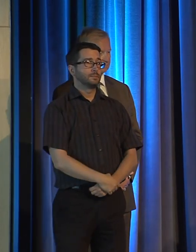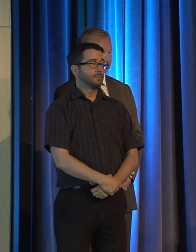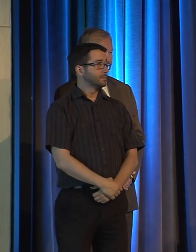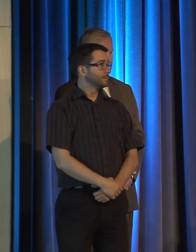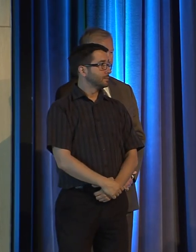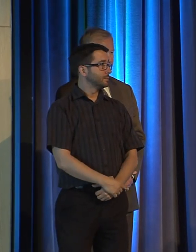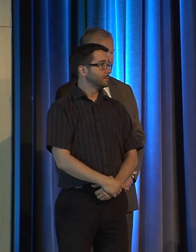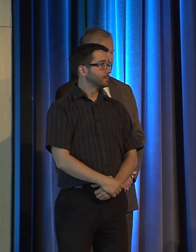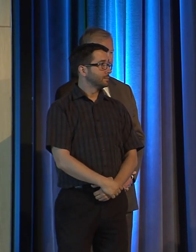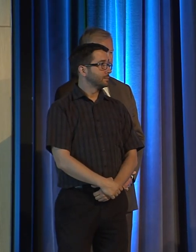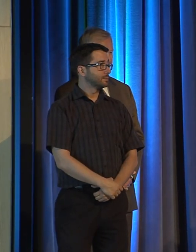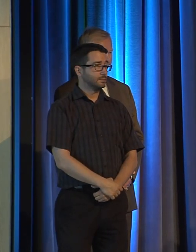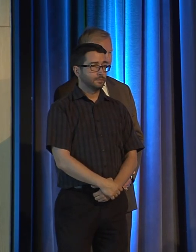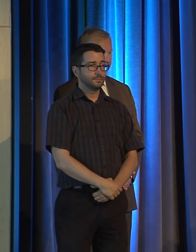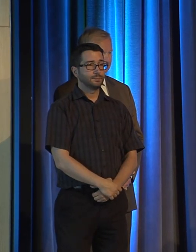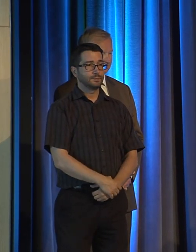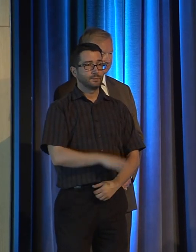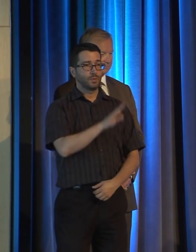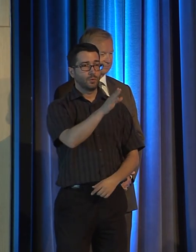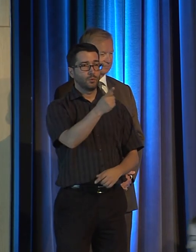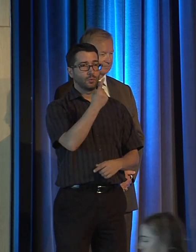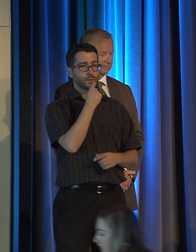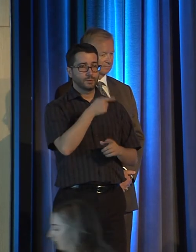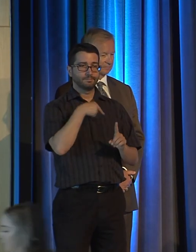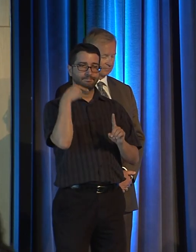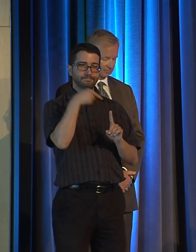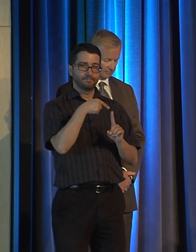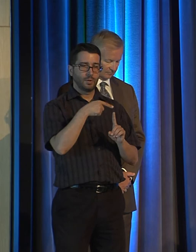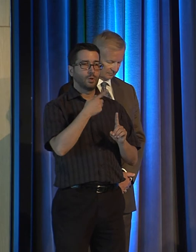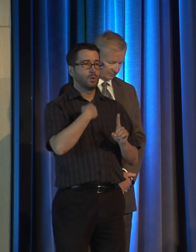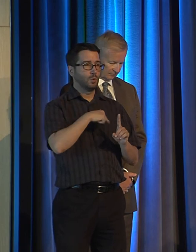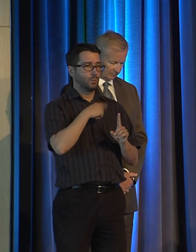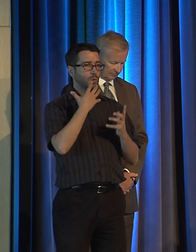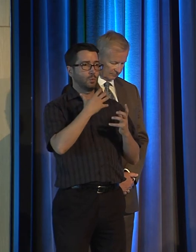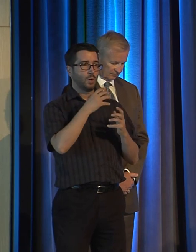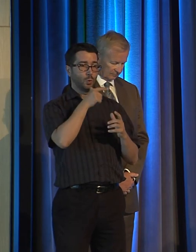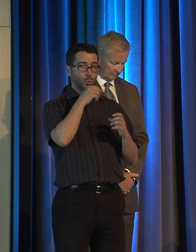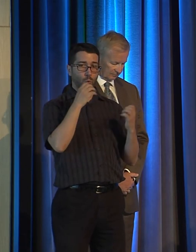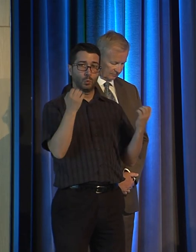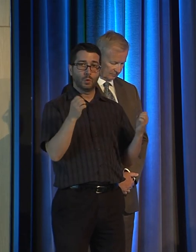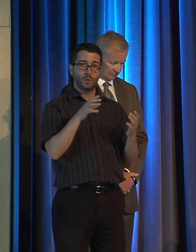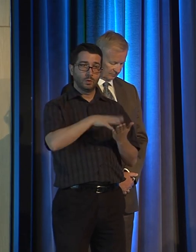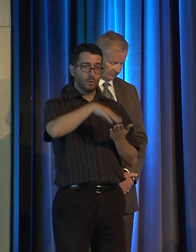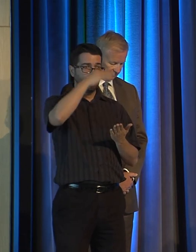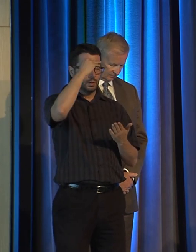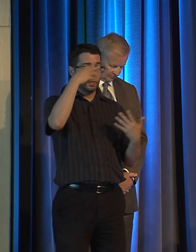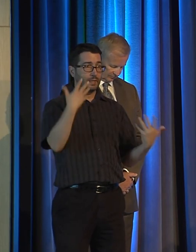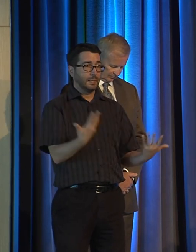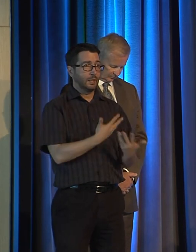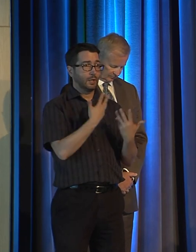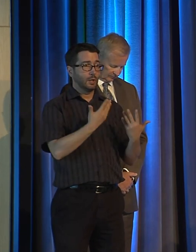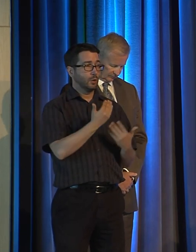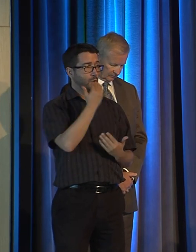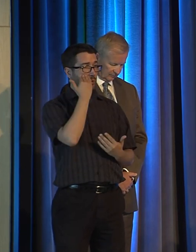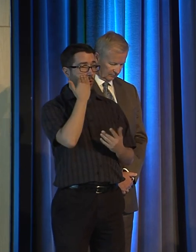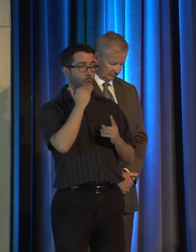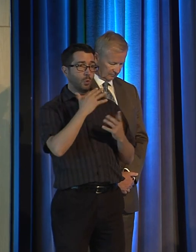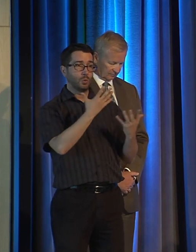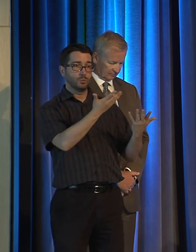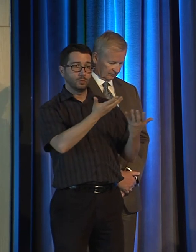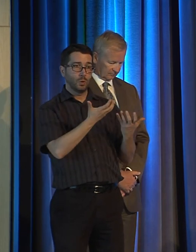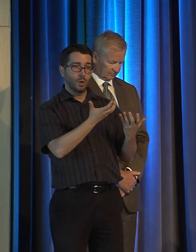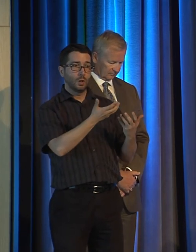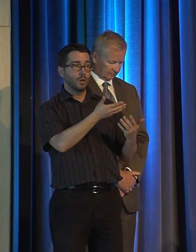So you're speaking right to the heart of the issue. We want the people who are educated here to know that they're welcome and that we want